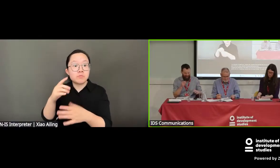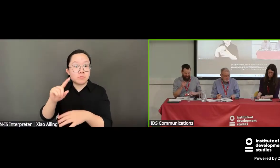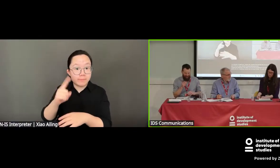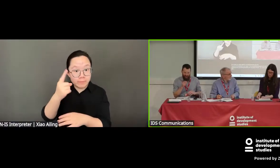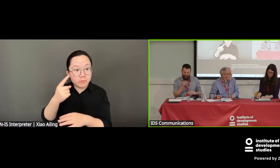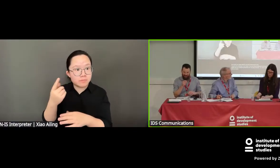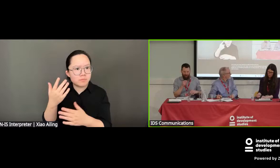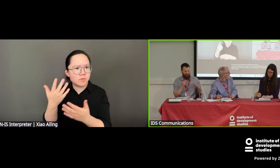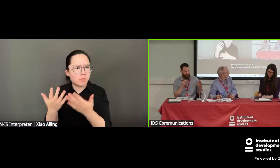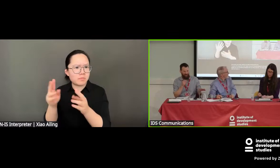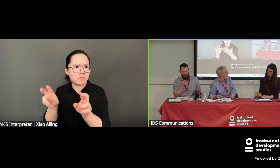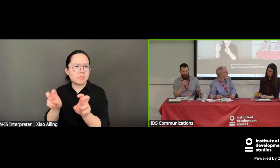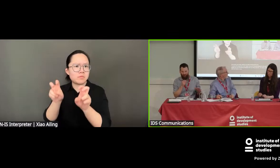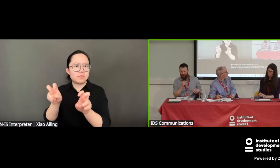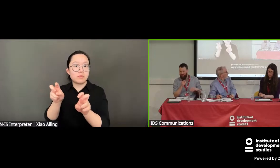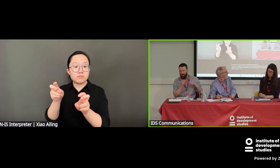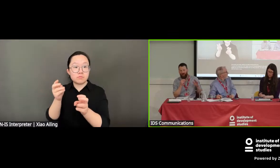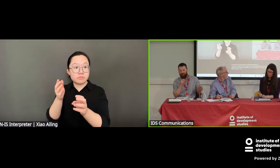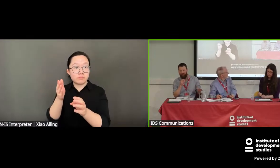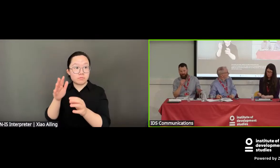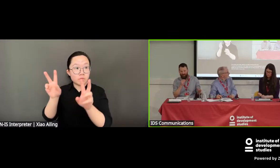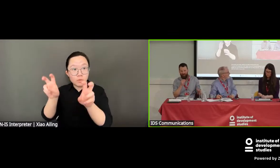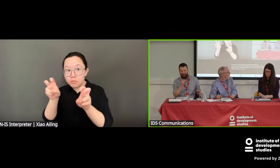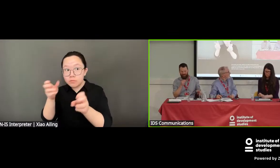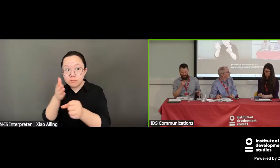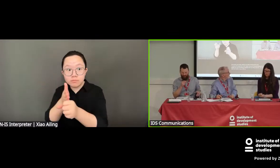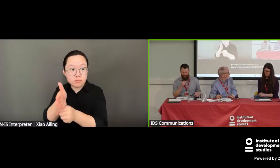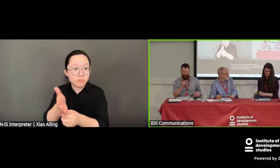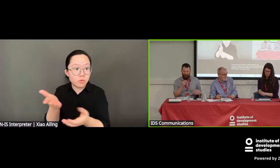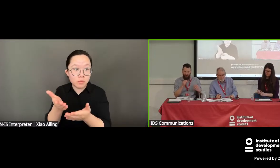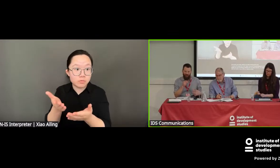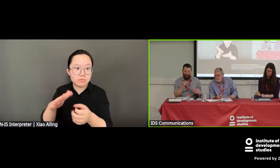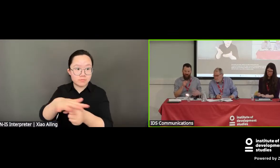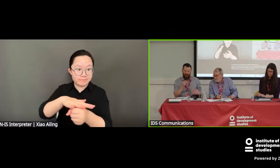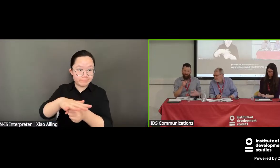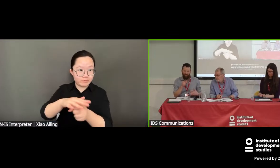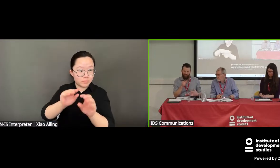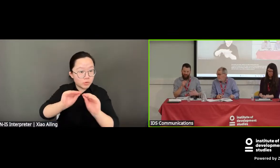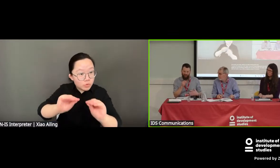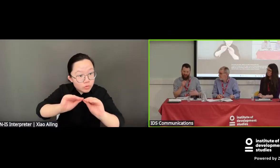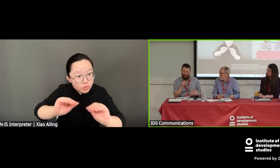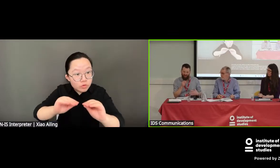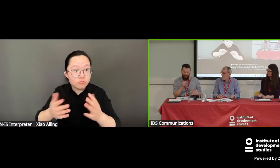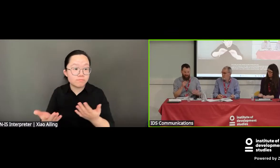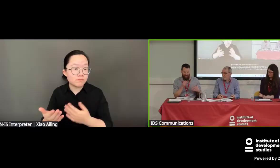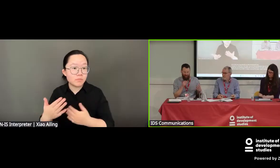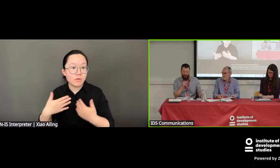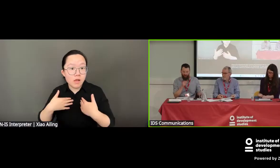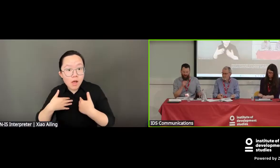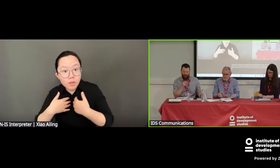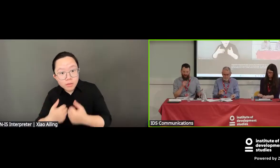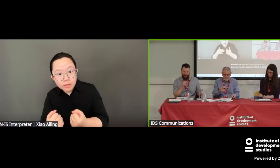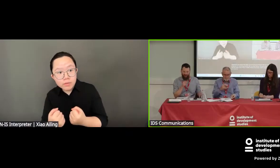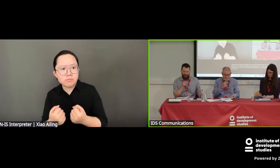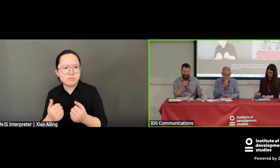it's looking at education, whether it's looking at health, whatever the theme is, if we're not thinking about people with disabilities, then we're just not being inclusive